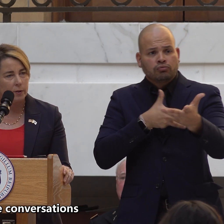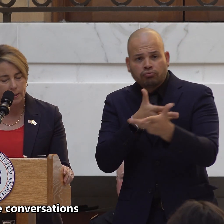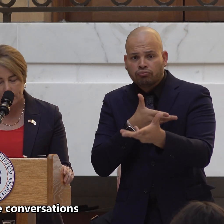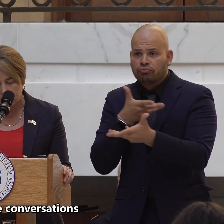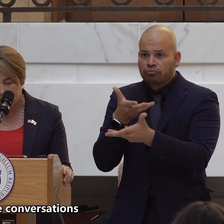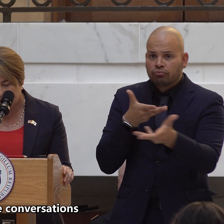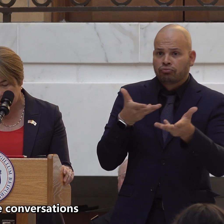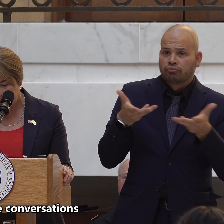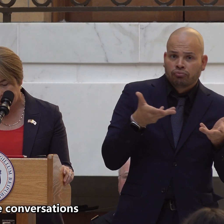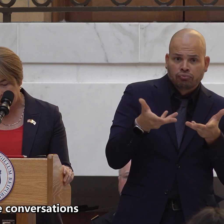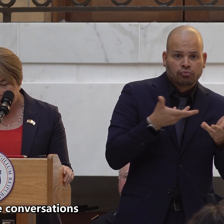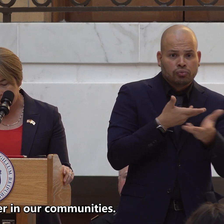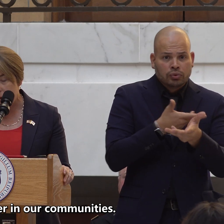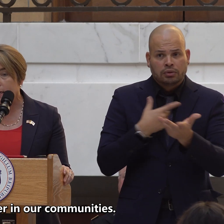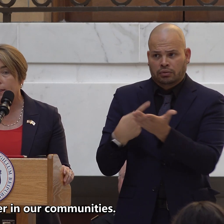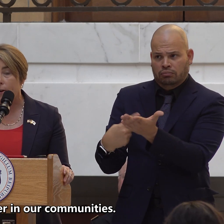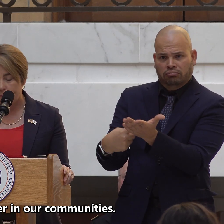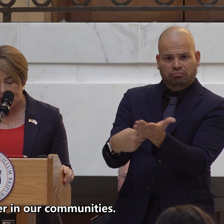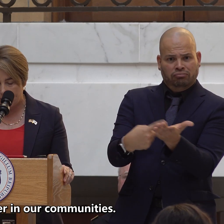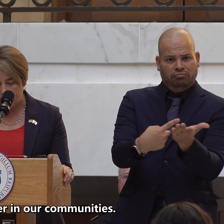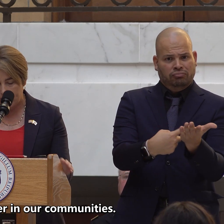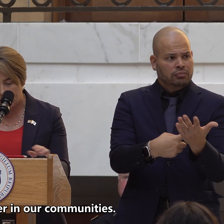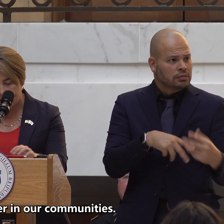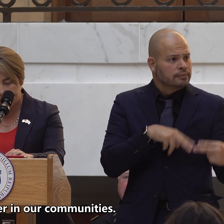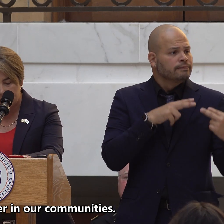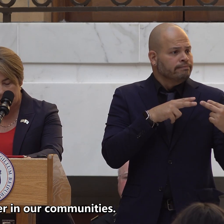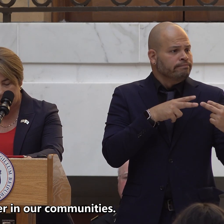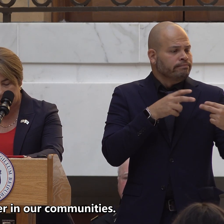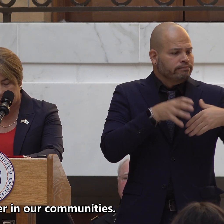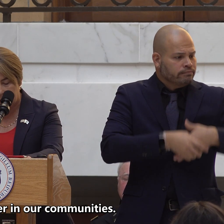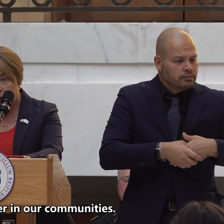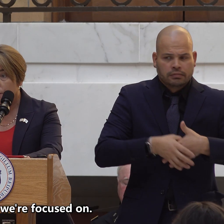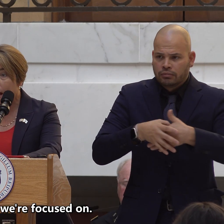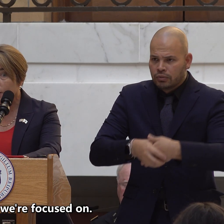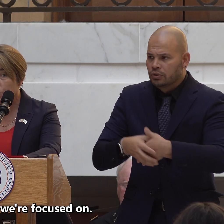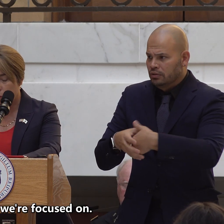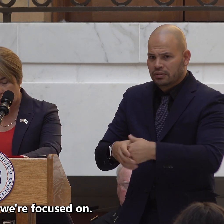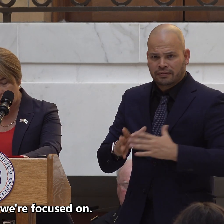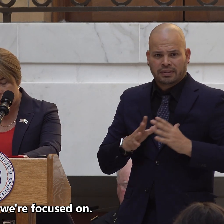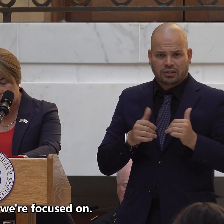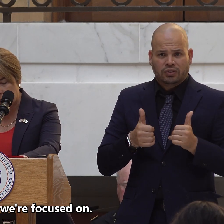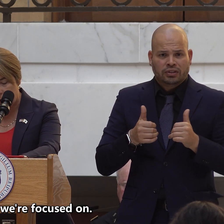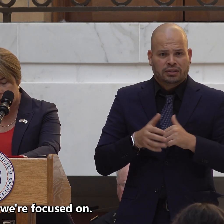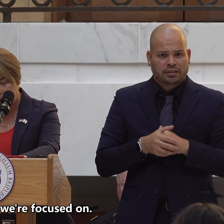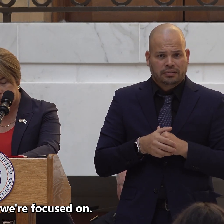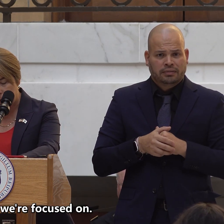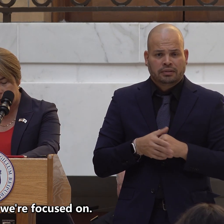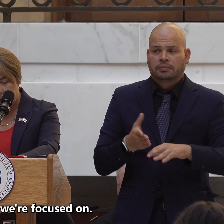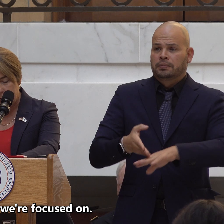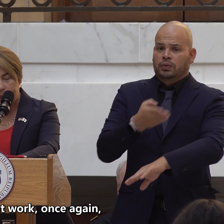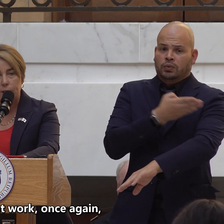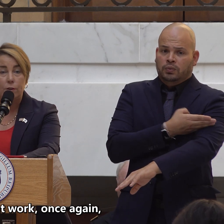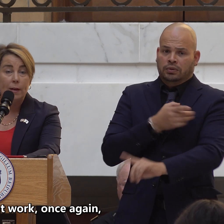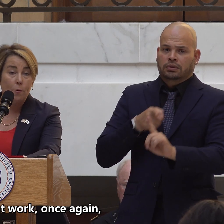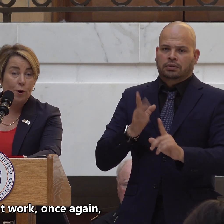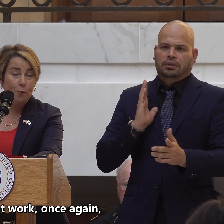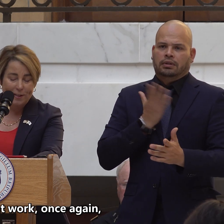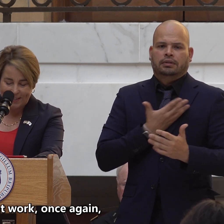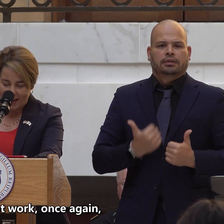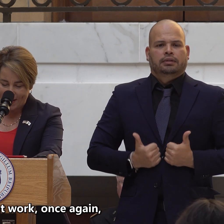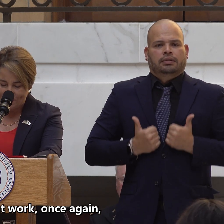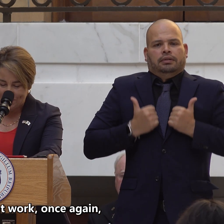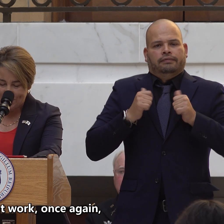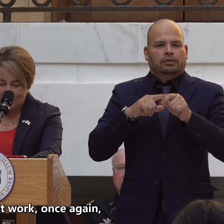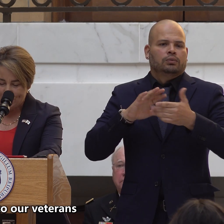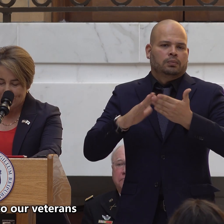those conversations, making life better in our communities. That's what we're focused on. And to do that work,